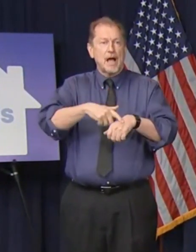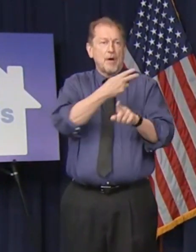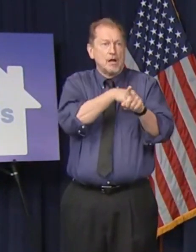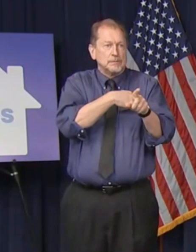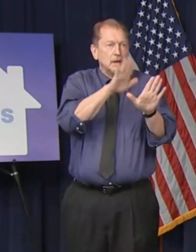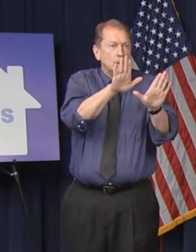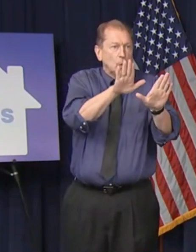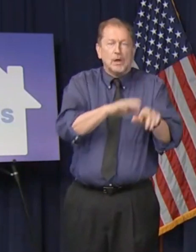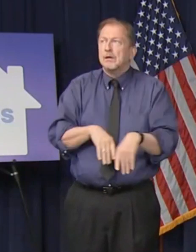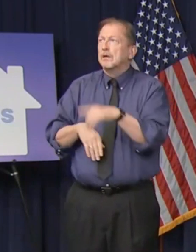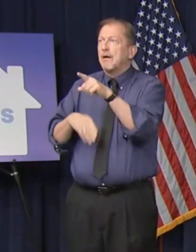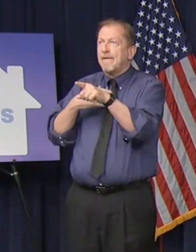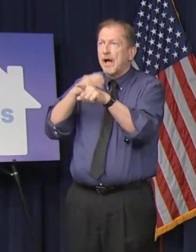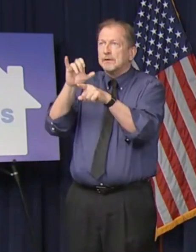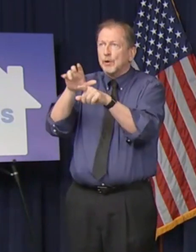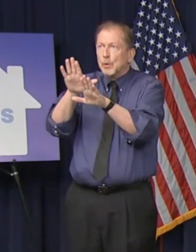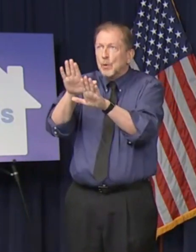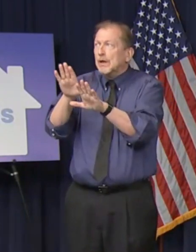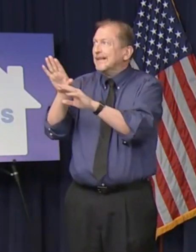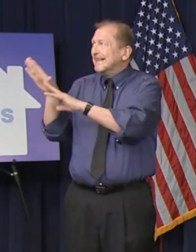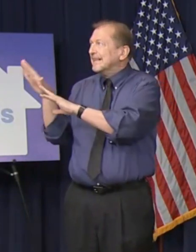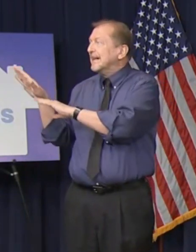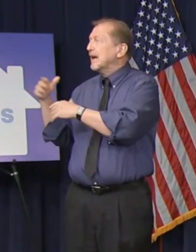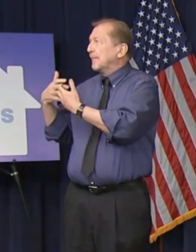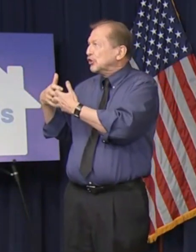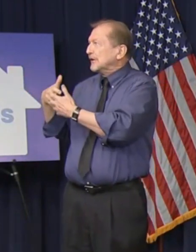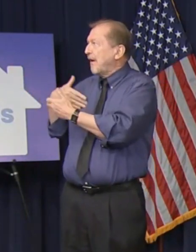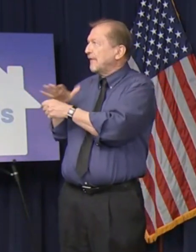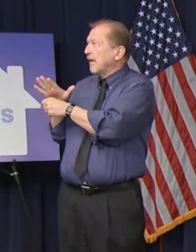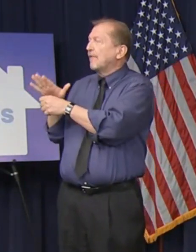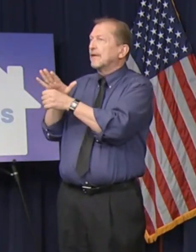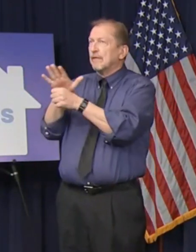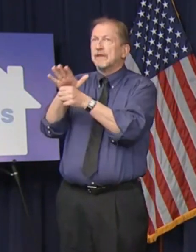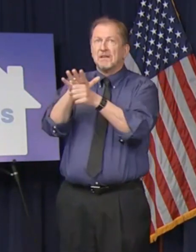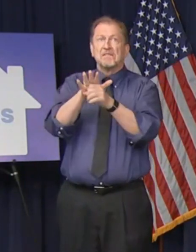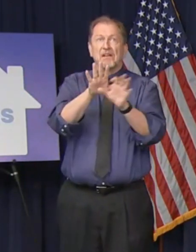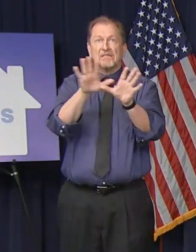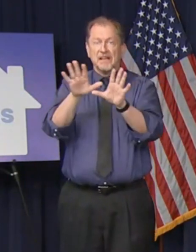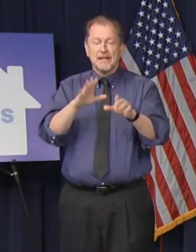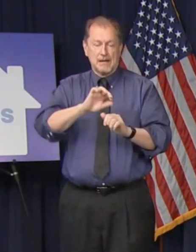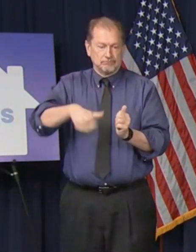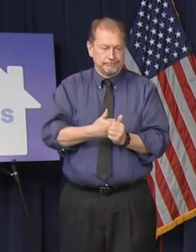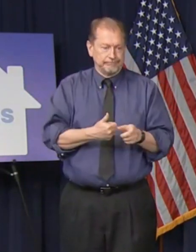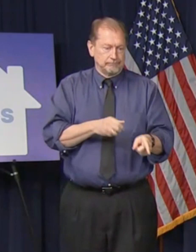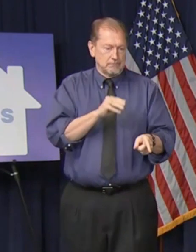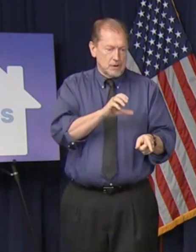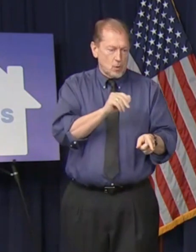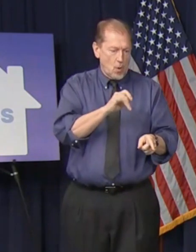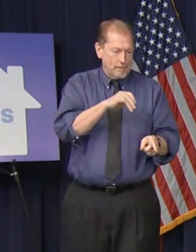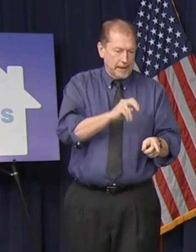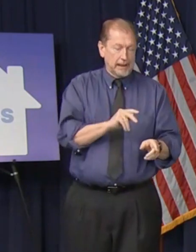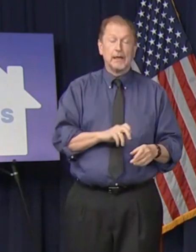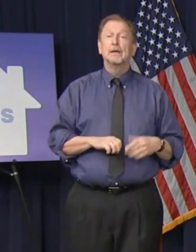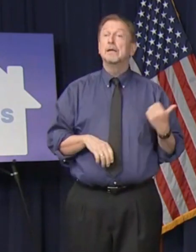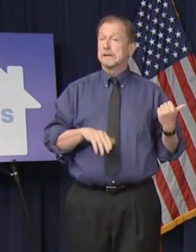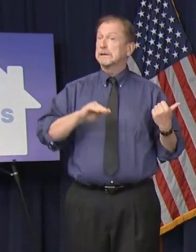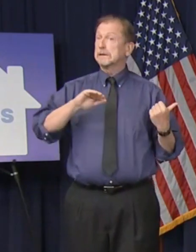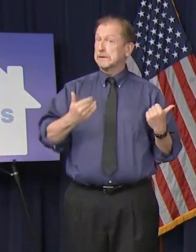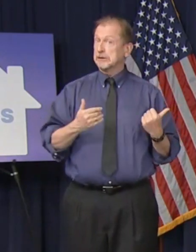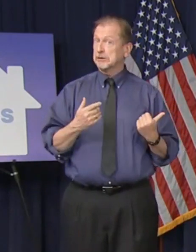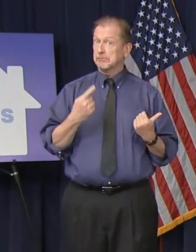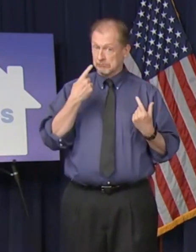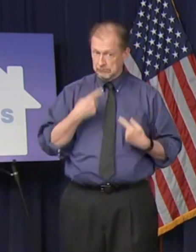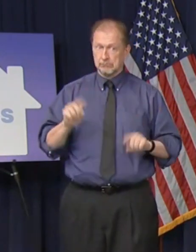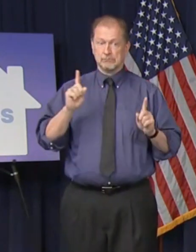and the PPE here, to get the alternate care facilities up and running, including McCormick Place. And credit to the administration, a lot of that has been accomplished in a short